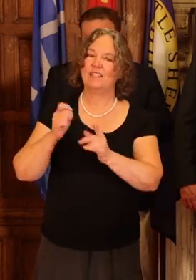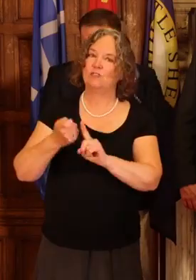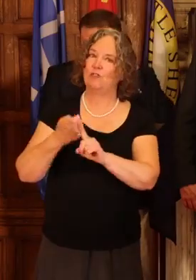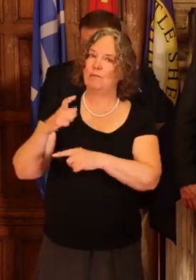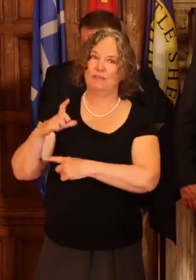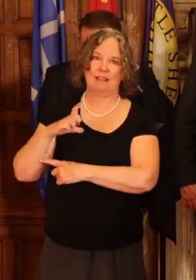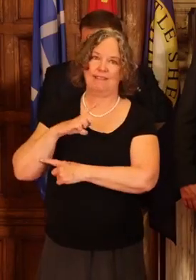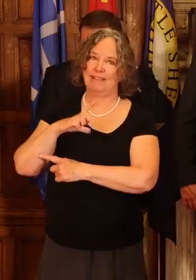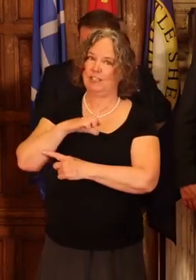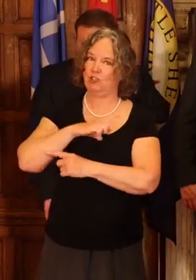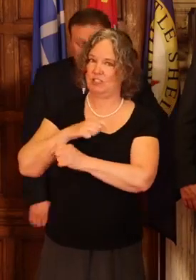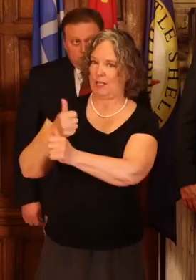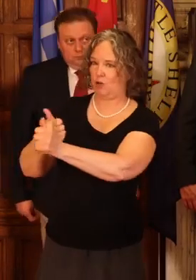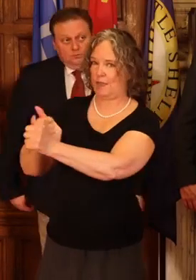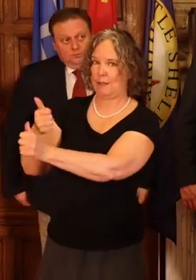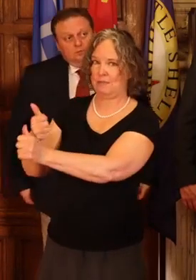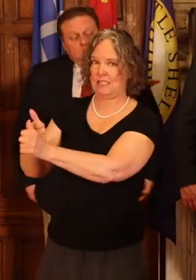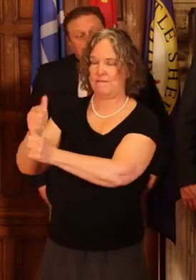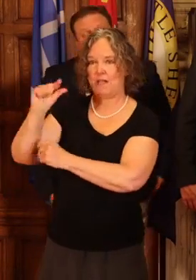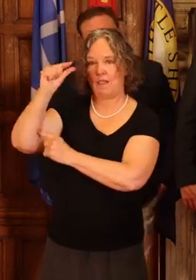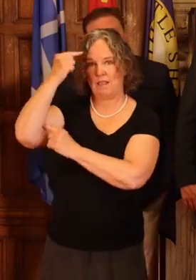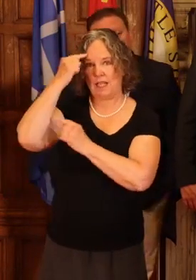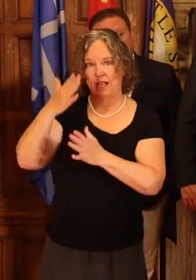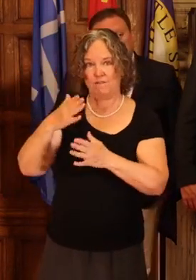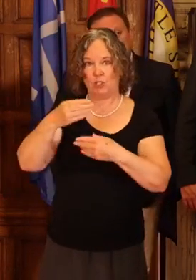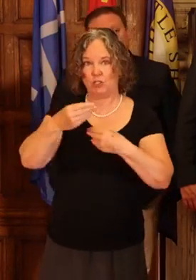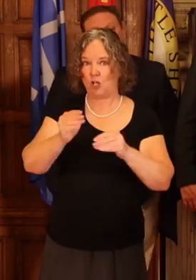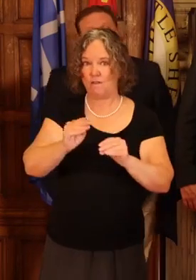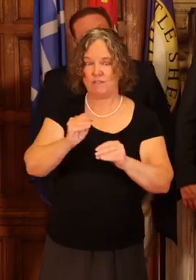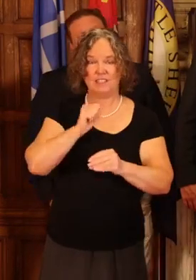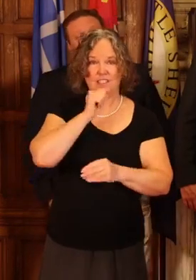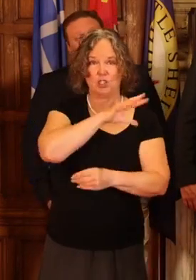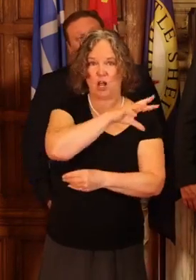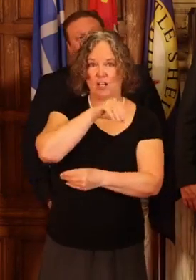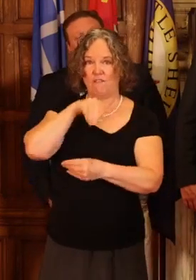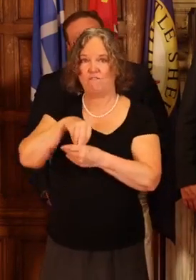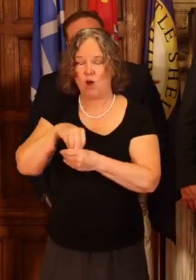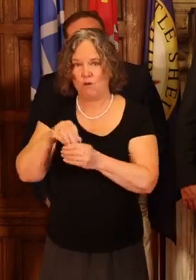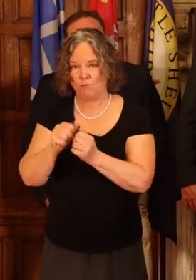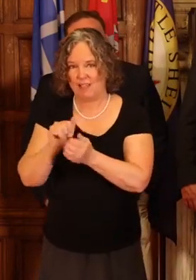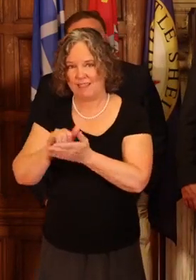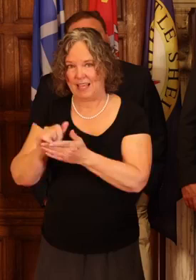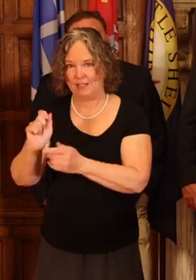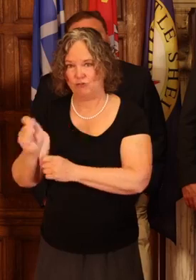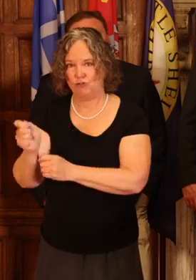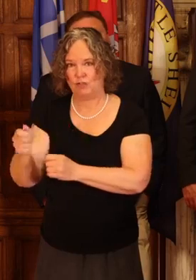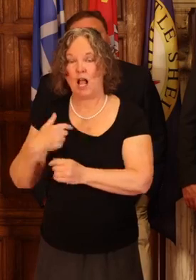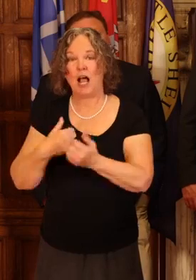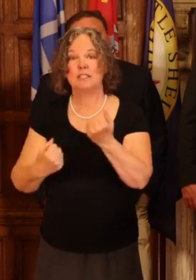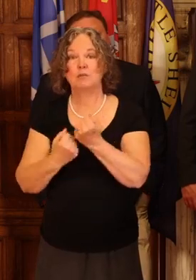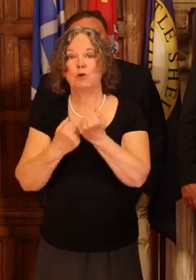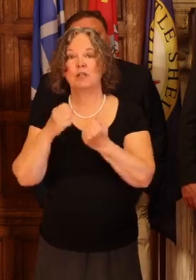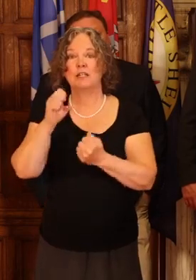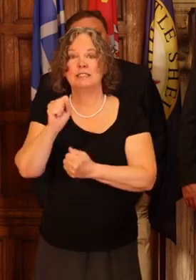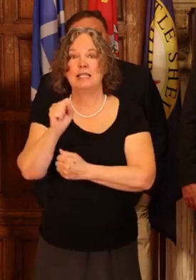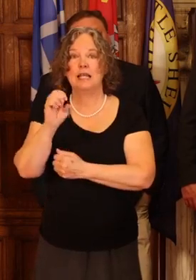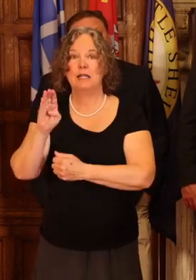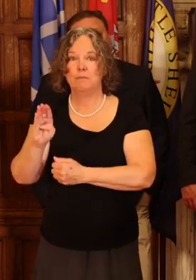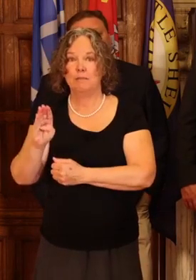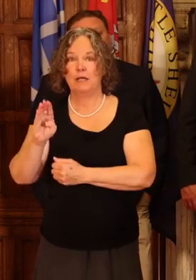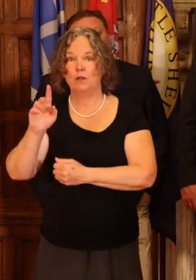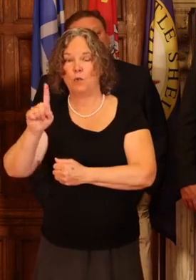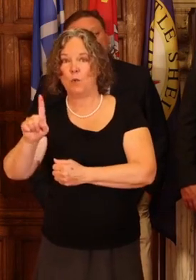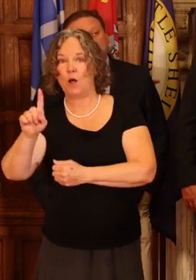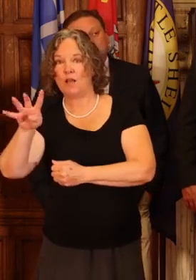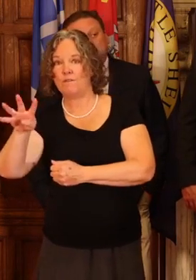legislature. The governor's office is not involved there. I did support Senate Bill 140. I think that's an improvement.